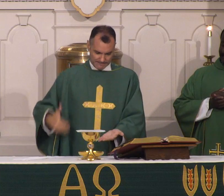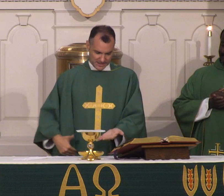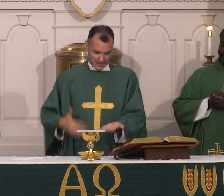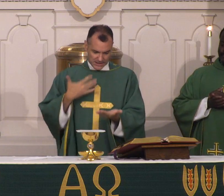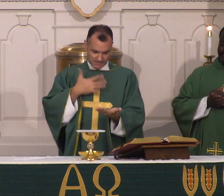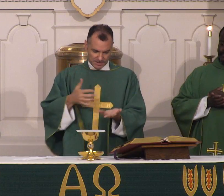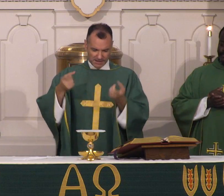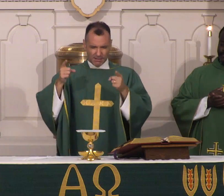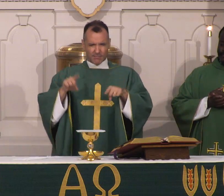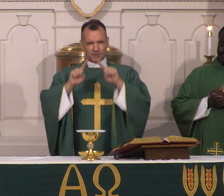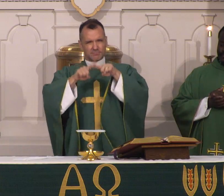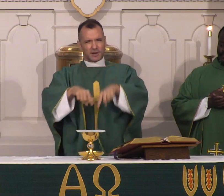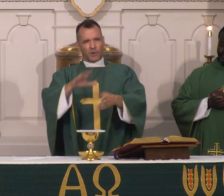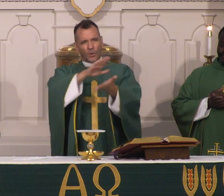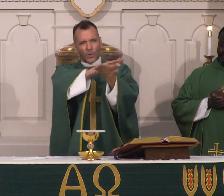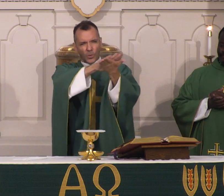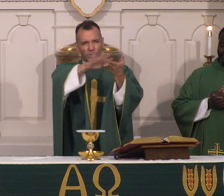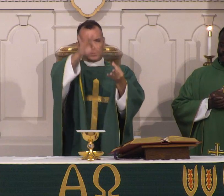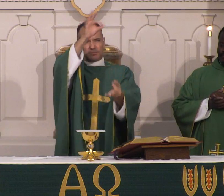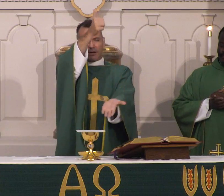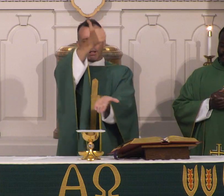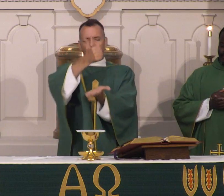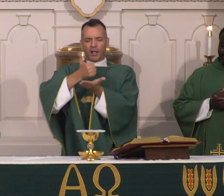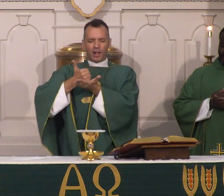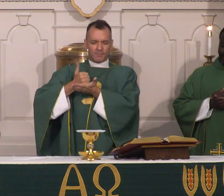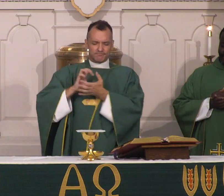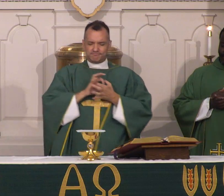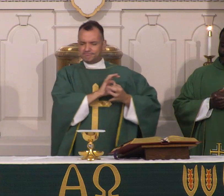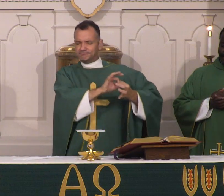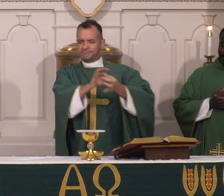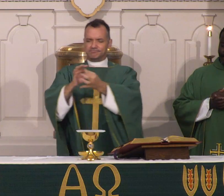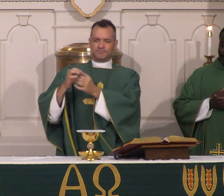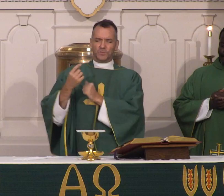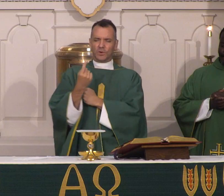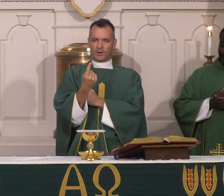blood of Christ, we may be gathered into one by the Holy Spirit.